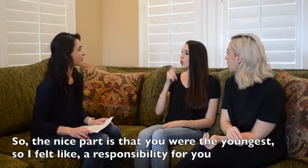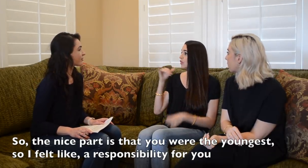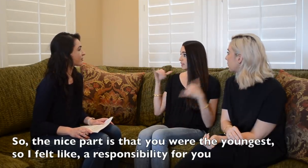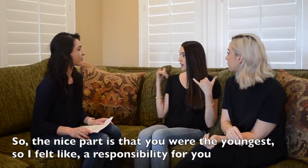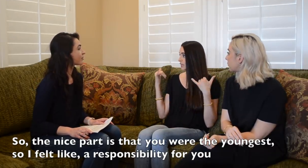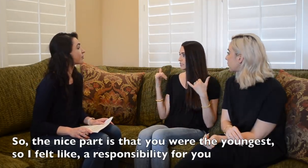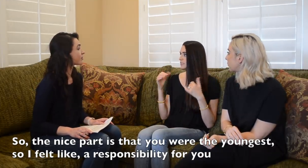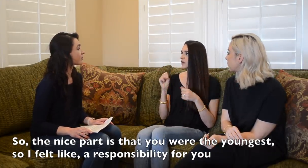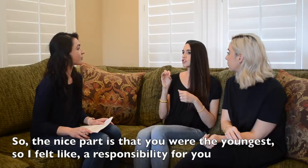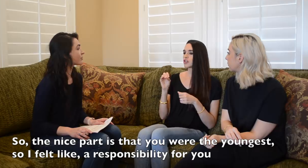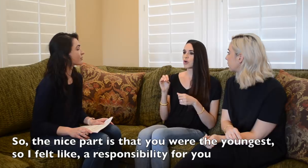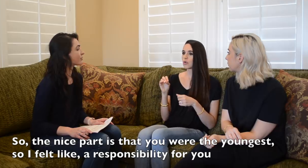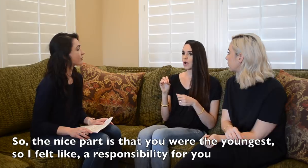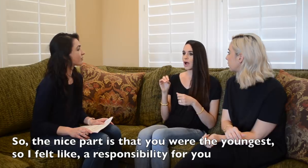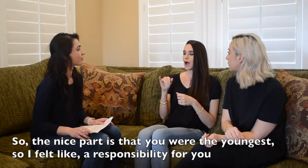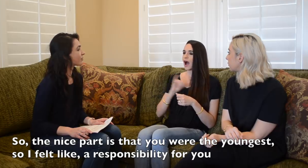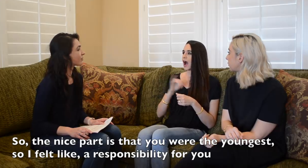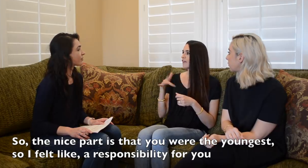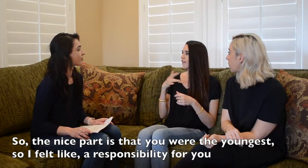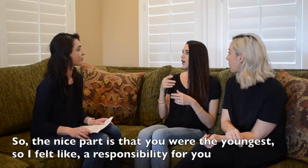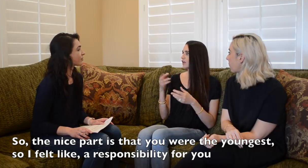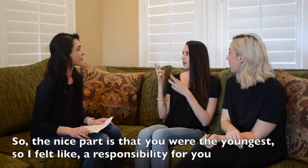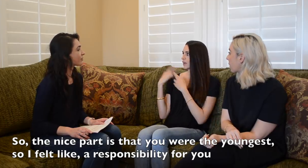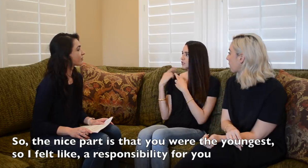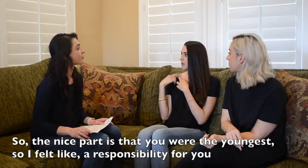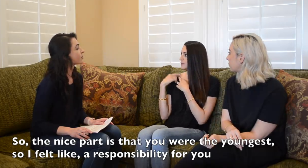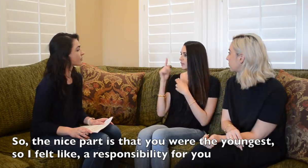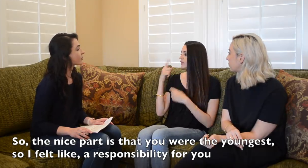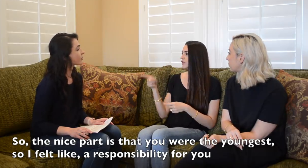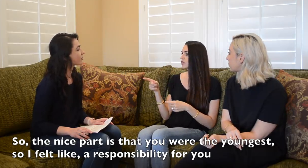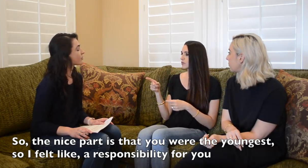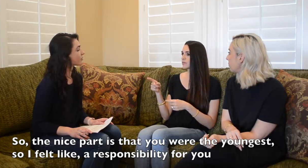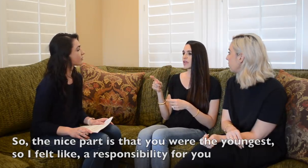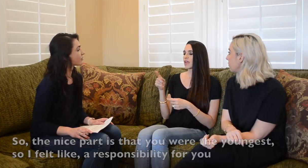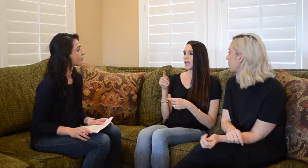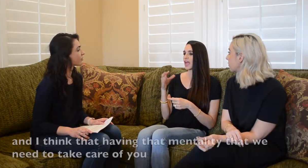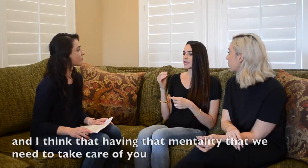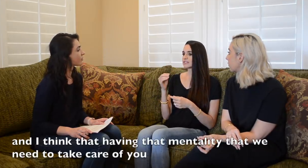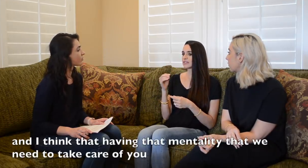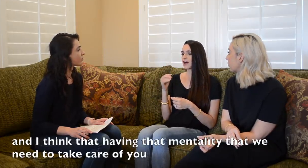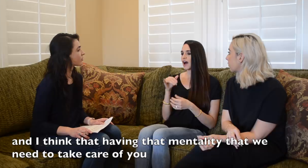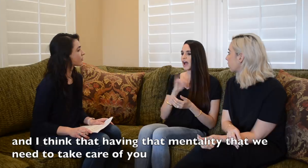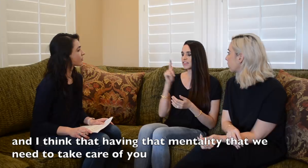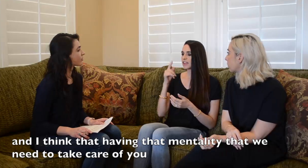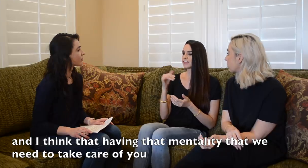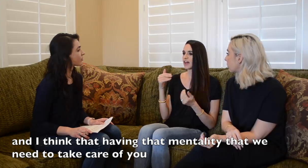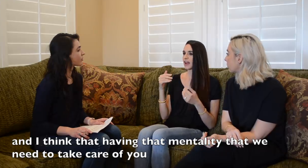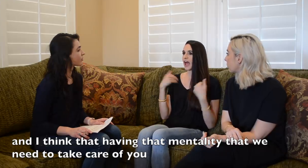the youngest, so I felt like a responsibility for you, and I think that